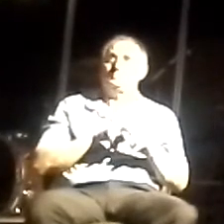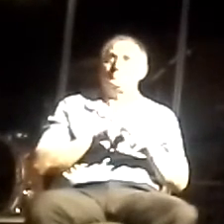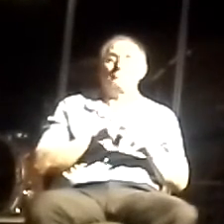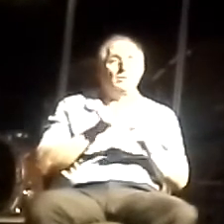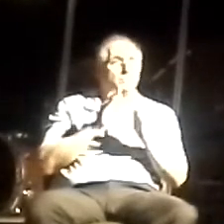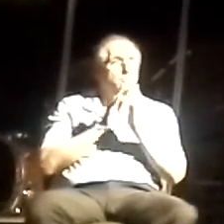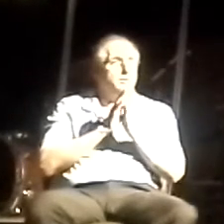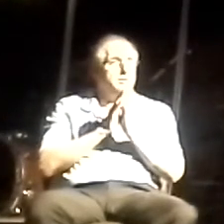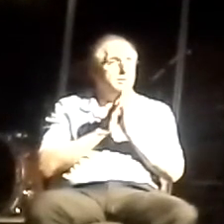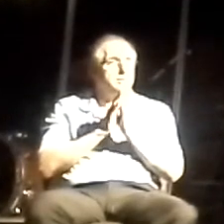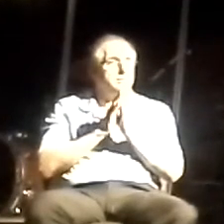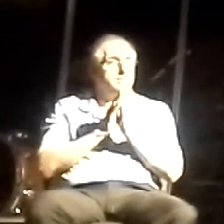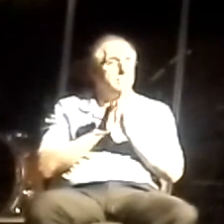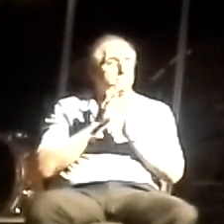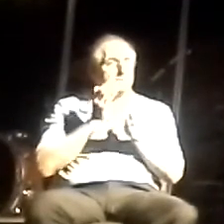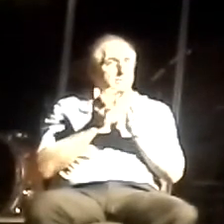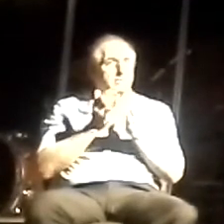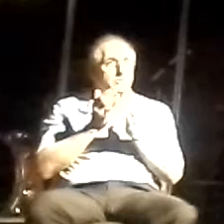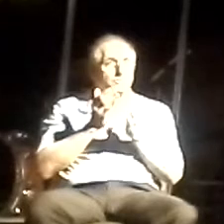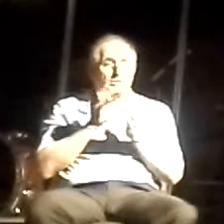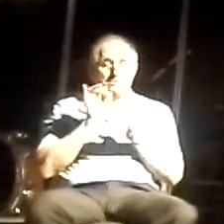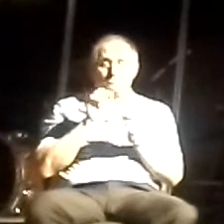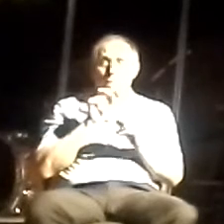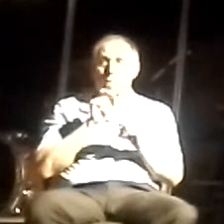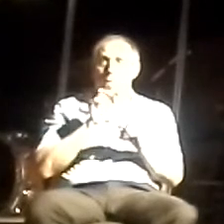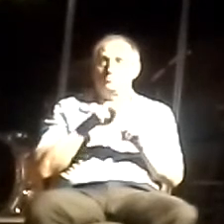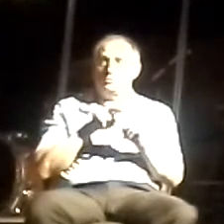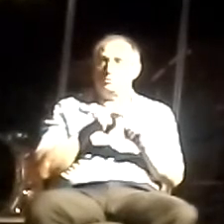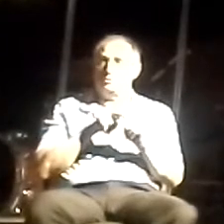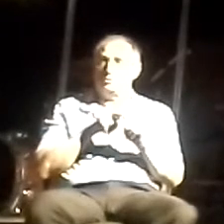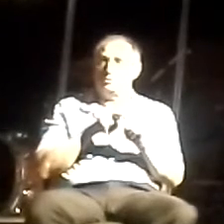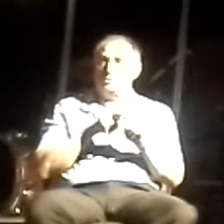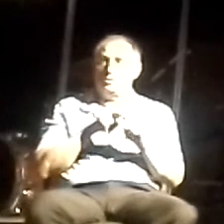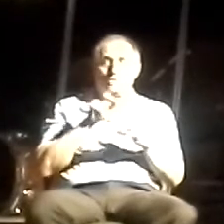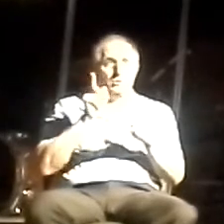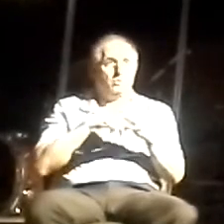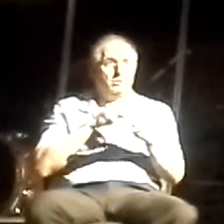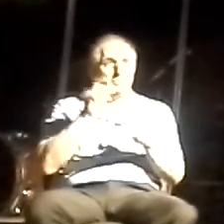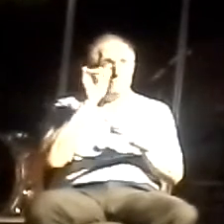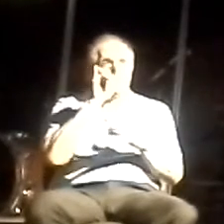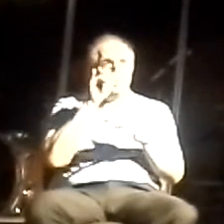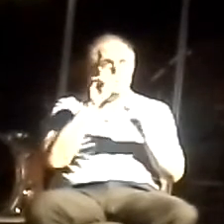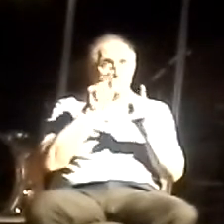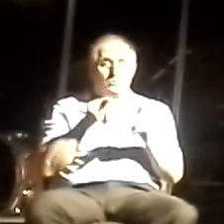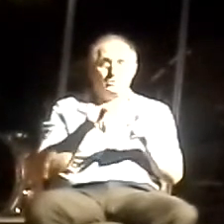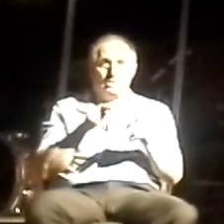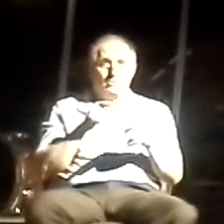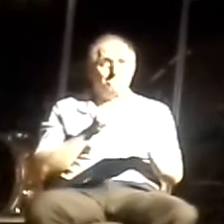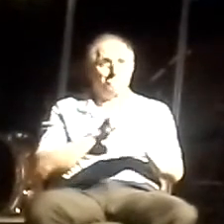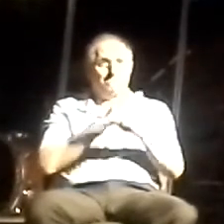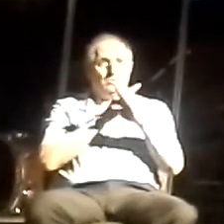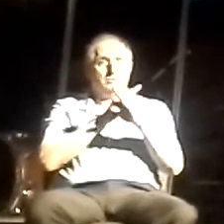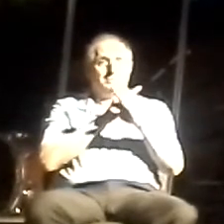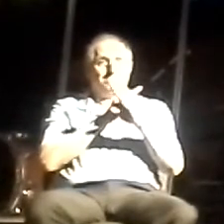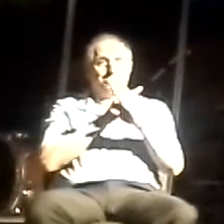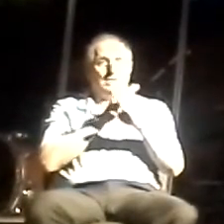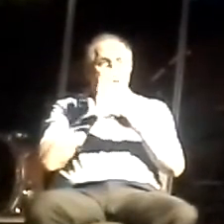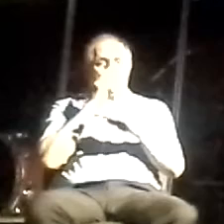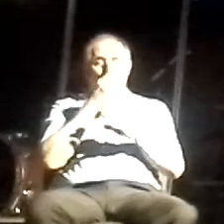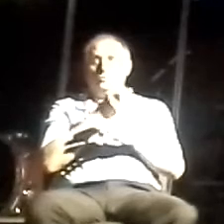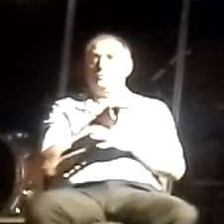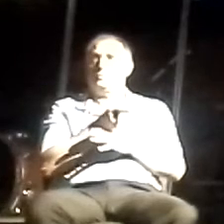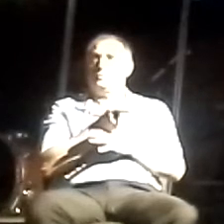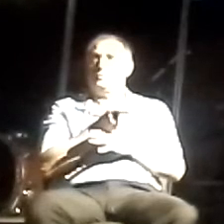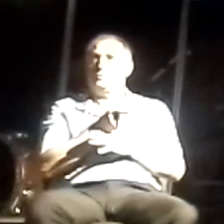Pray about it. I'm not saying you aren't. Just pray. Are you in that chair? Correct a foolish person and they will defensively dismiss you.